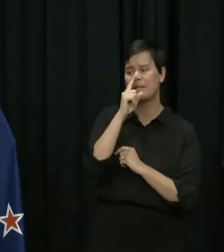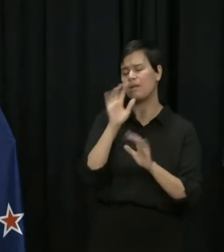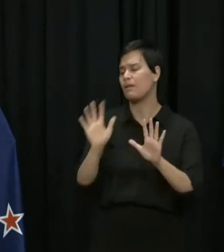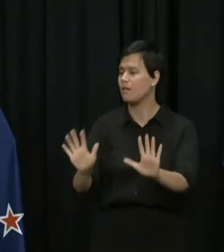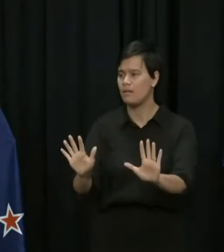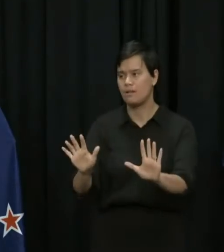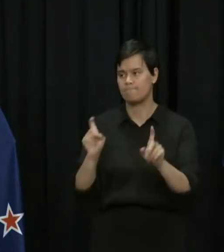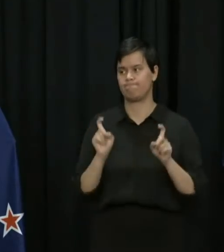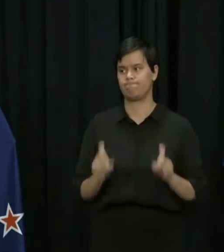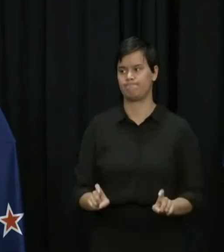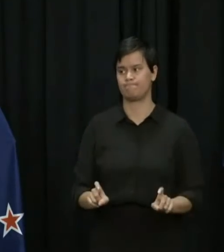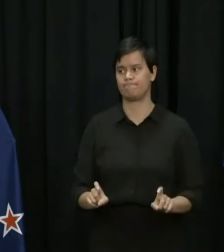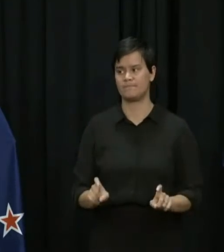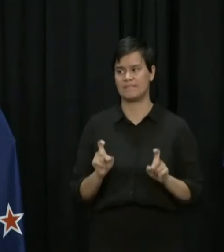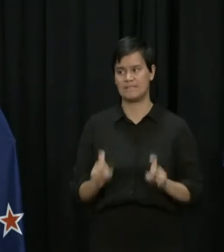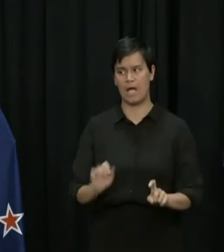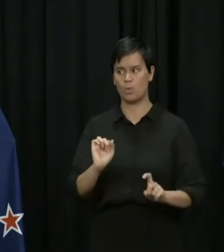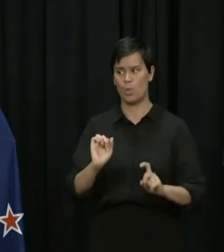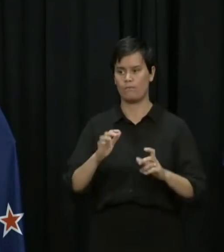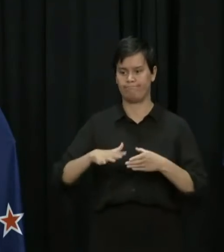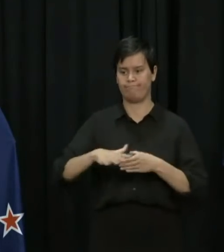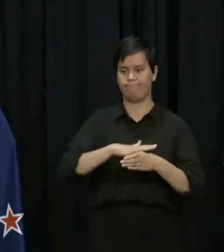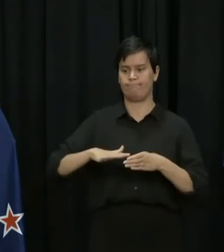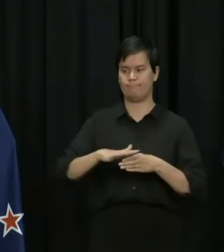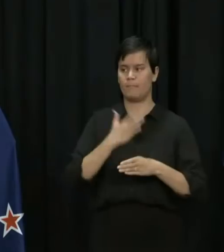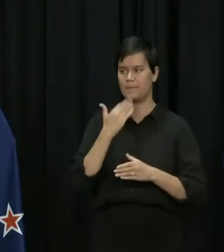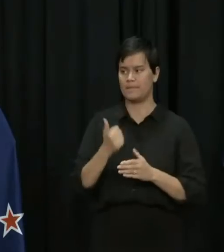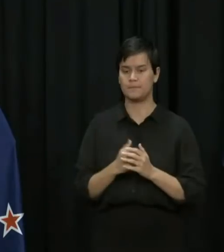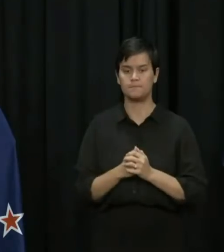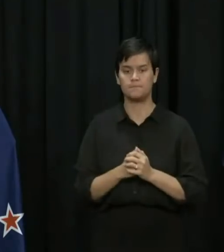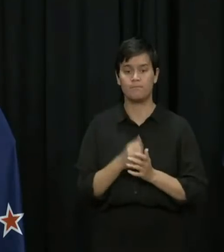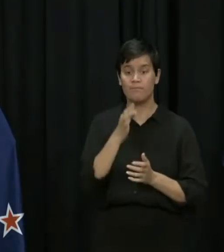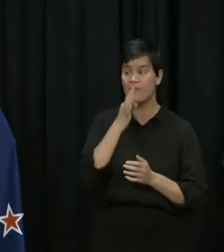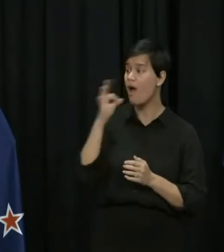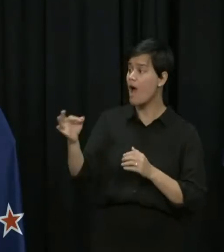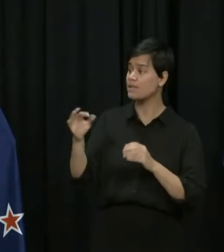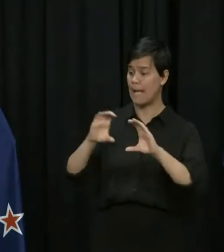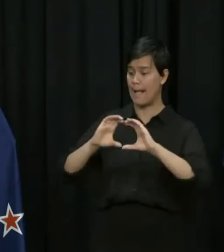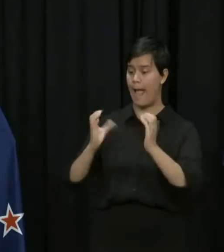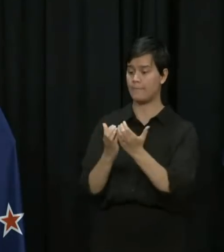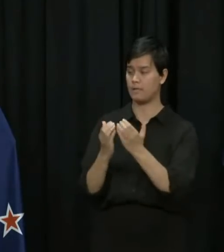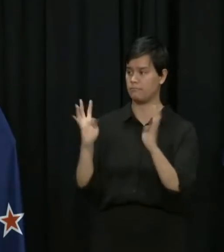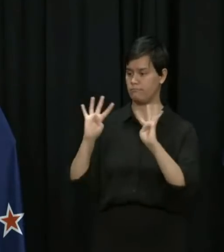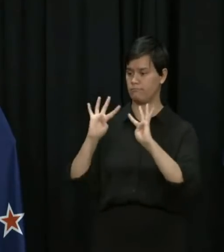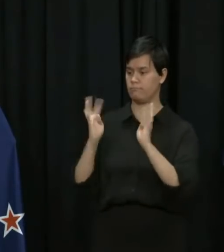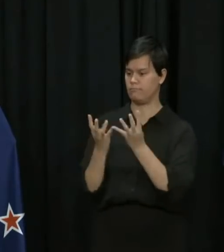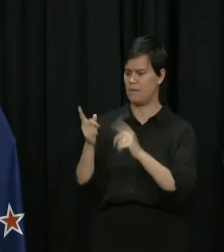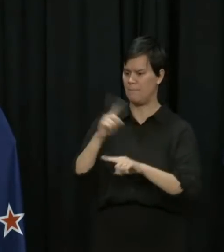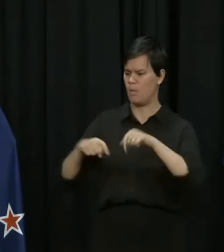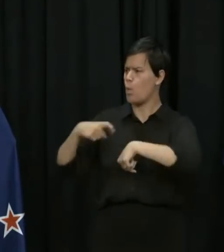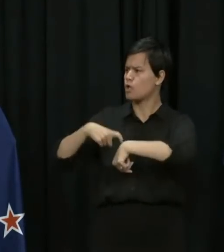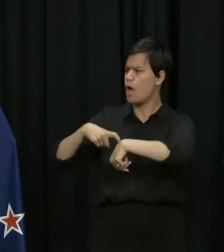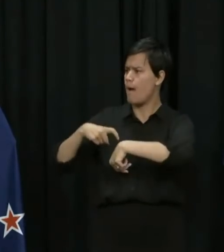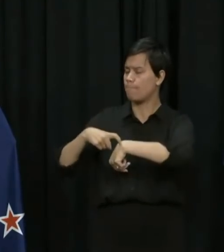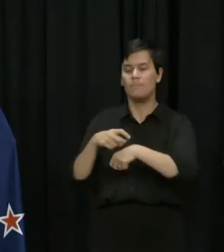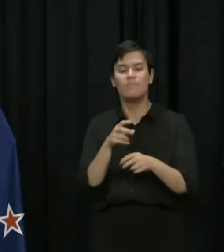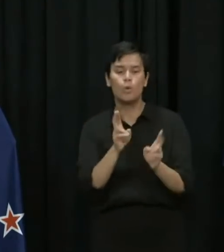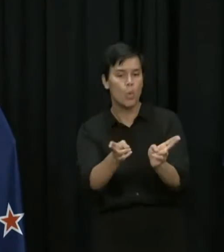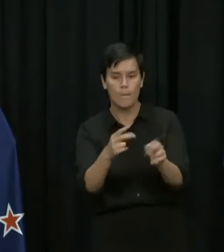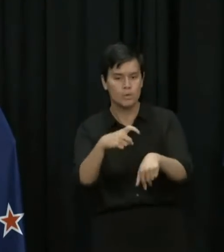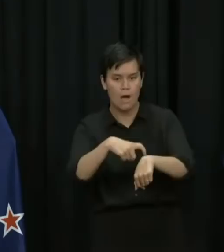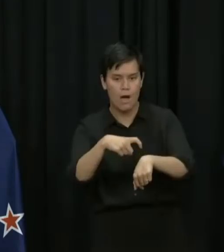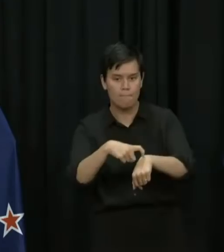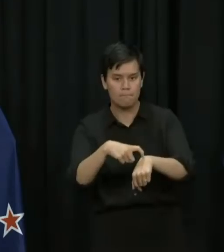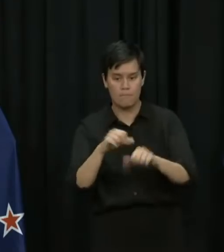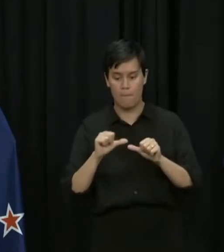move around. People can plan. When is Cabinet meeting tomorrow? And when will you make further announcements tomorrow? So we're meeting at the usual time tomorrow, but post-Cabinet will